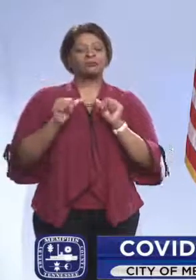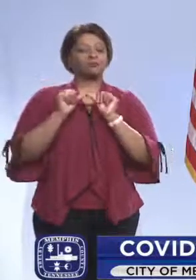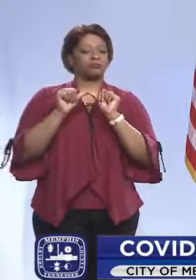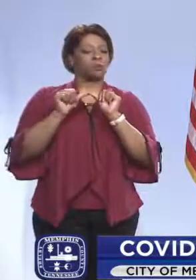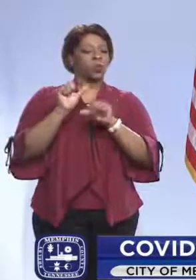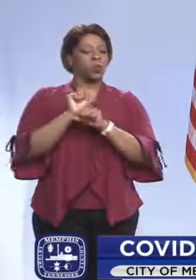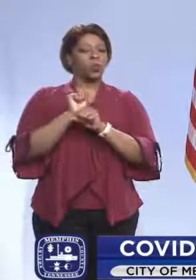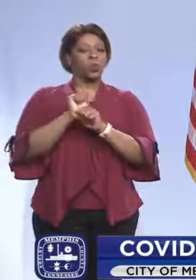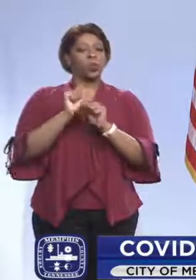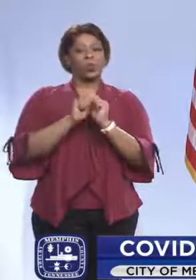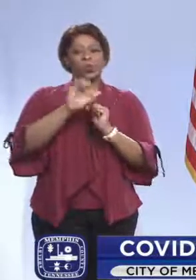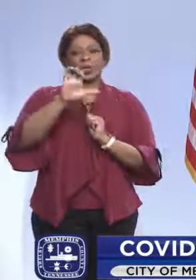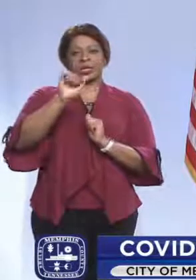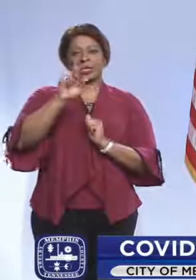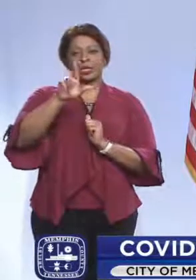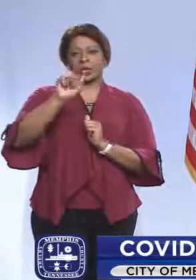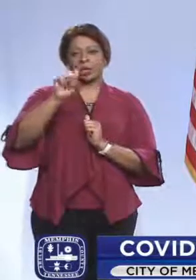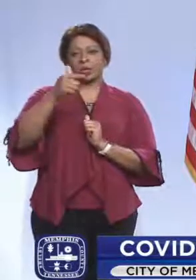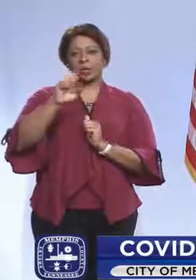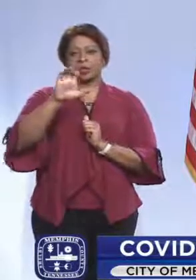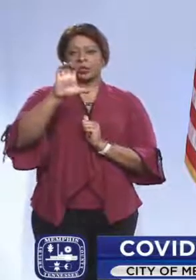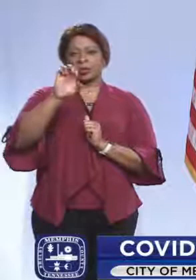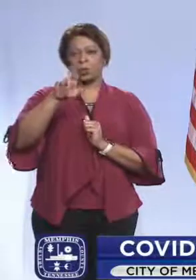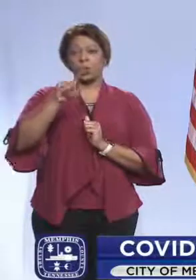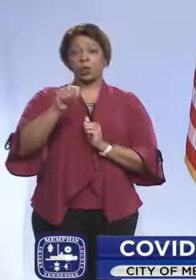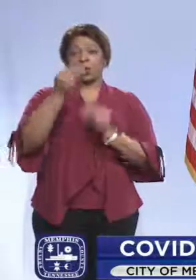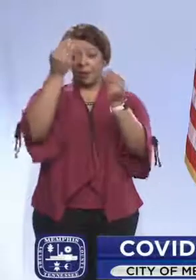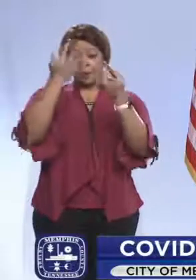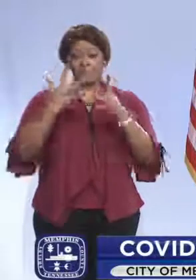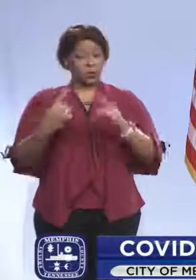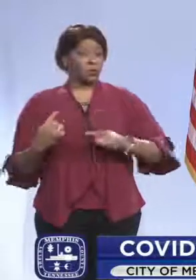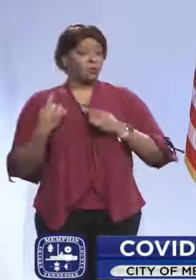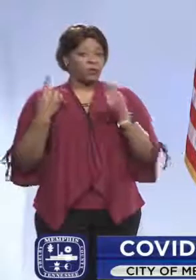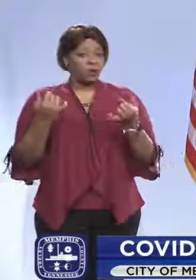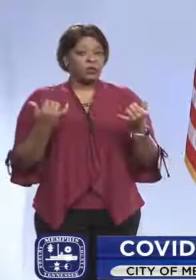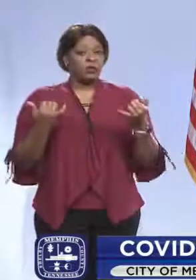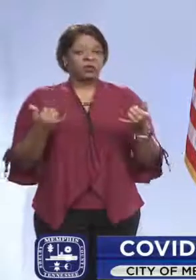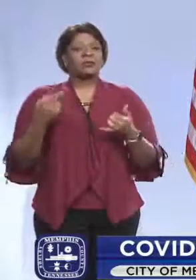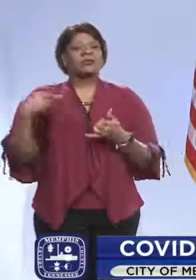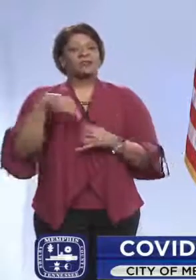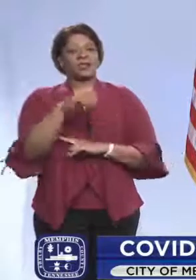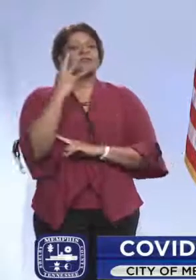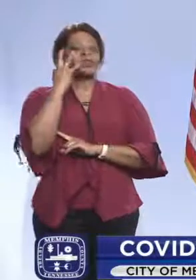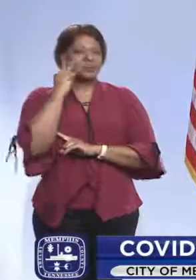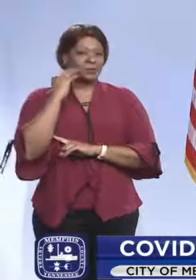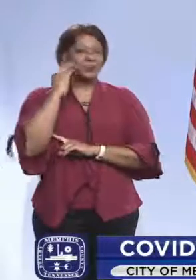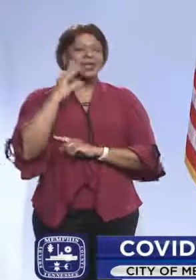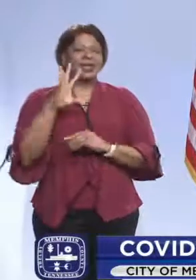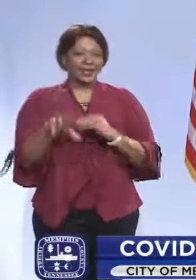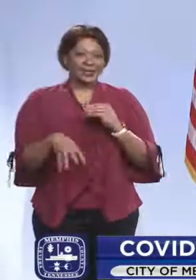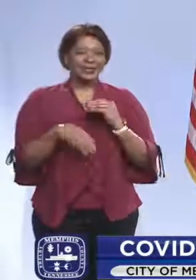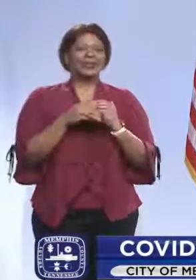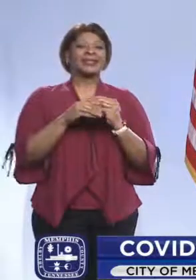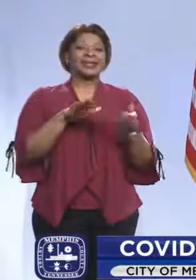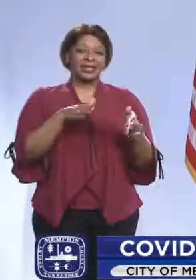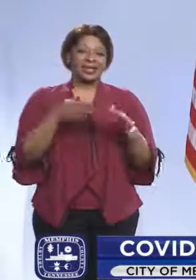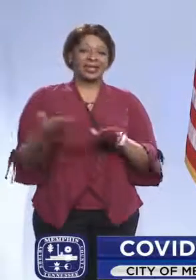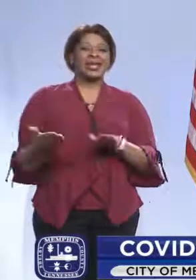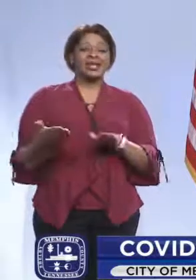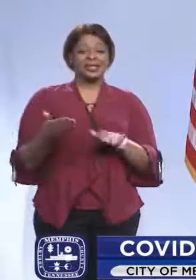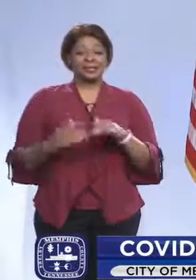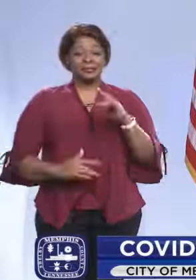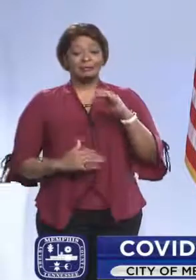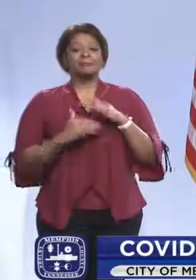work with Carriage Court. The update that we have relative to Carriage Court is they've experienced an additional death, which brings 3